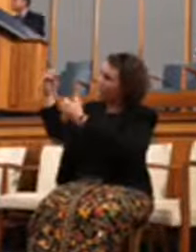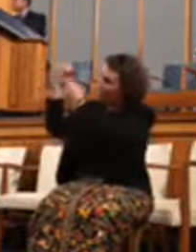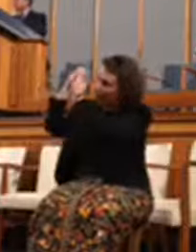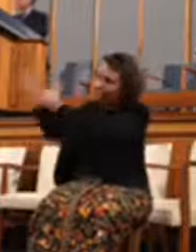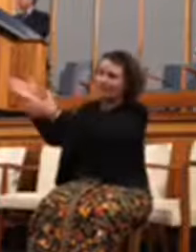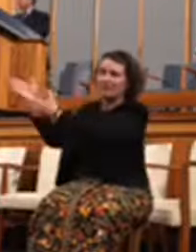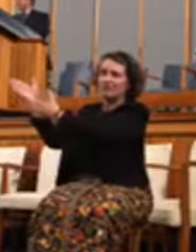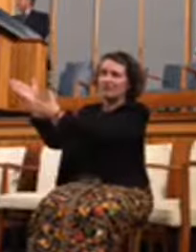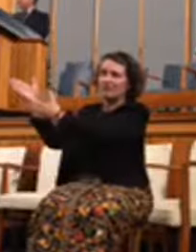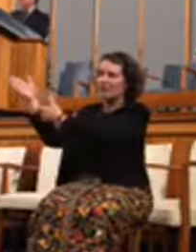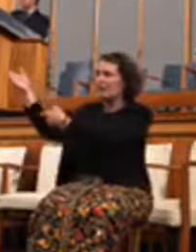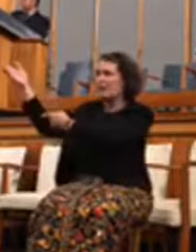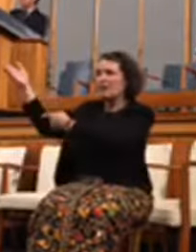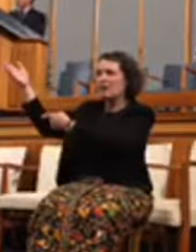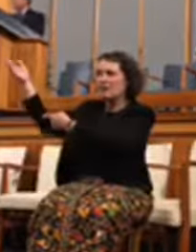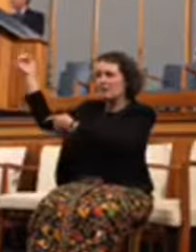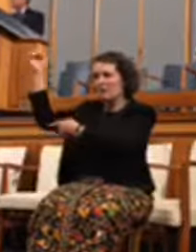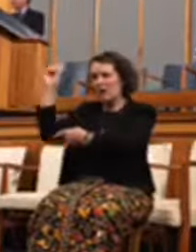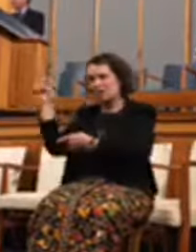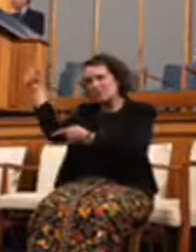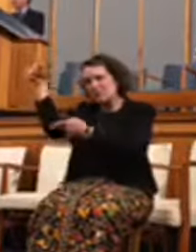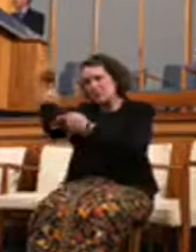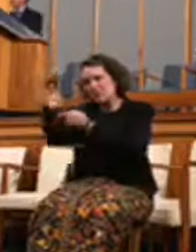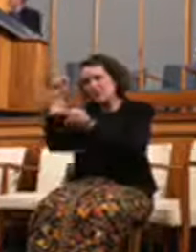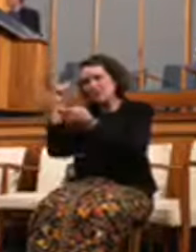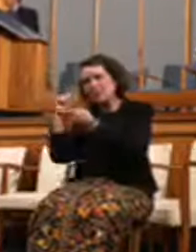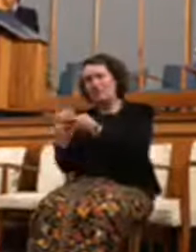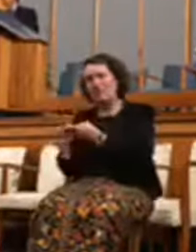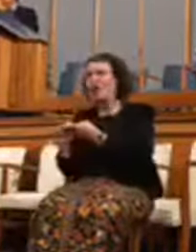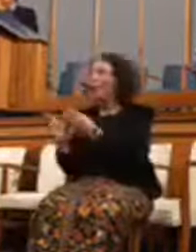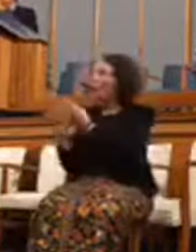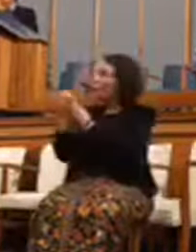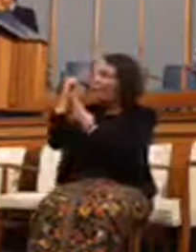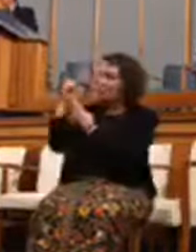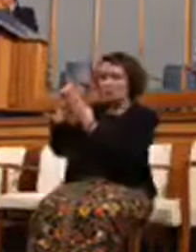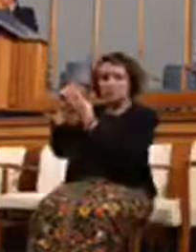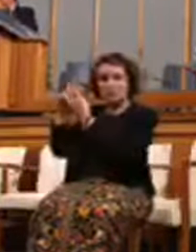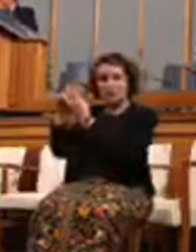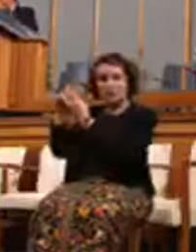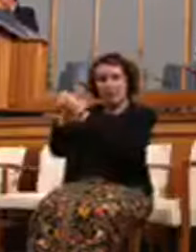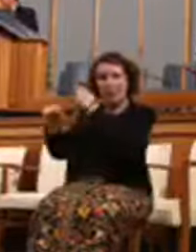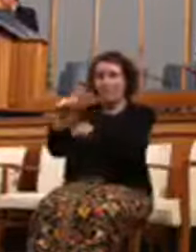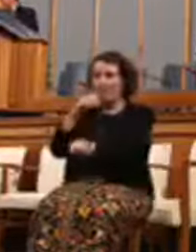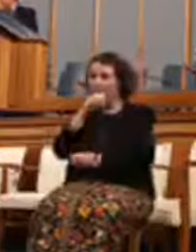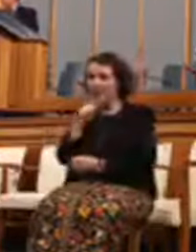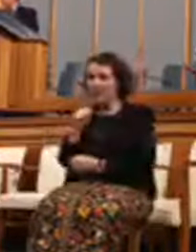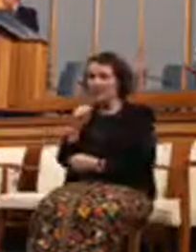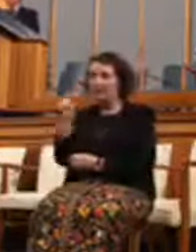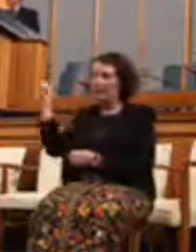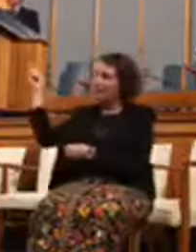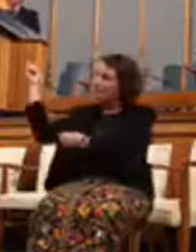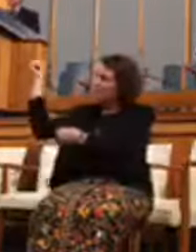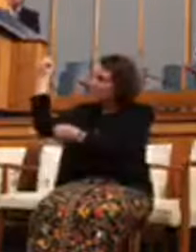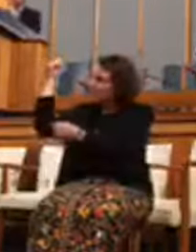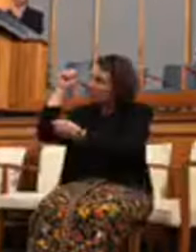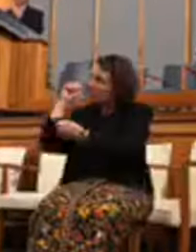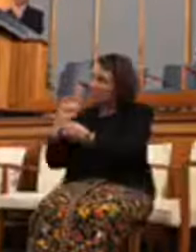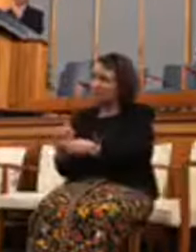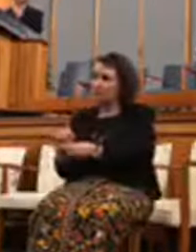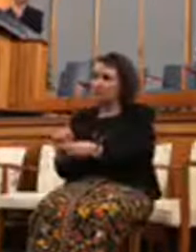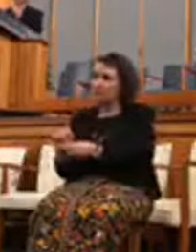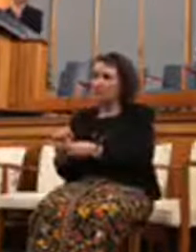so small, a man, God becoming a man. Normally, if we're really godly people, you and me, as soon as